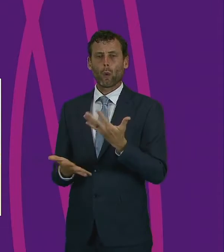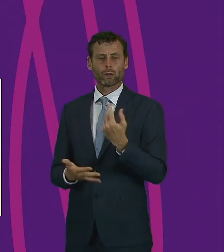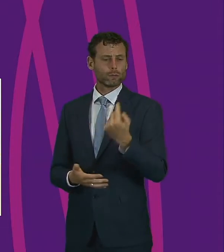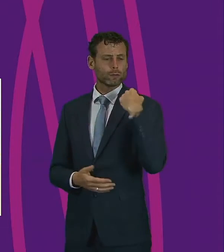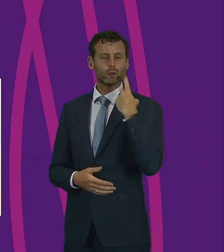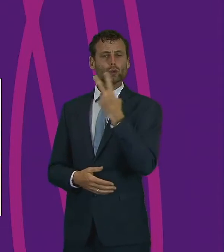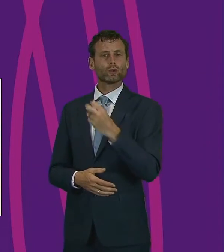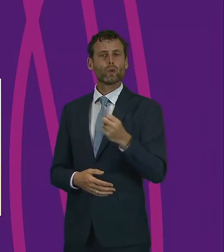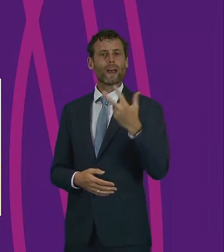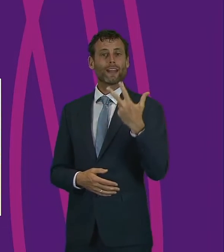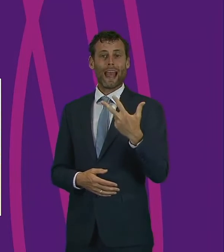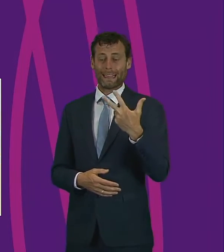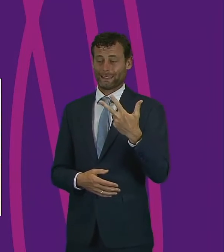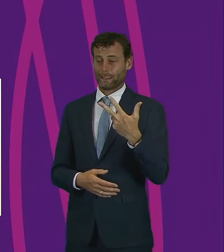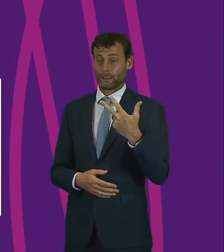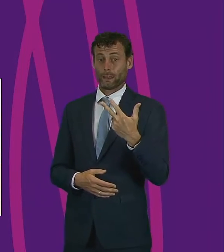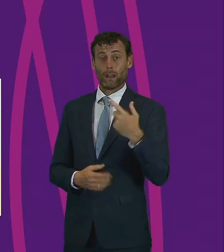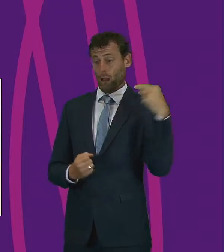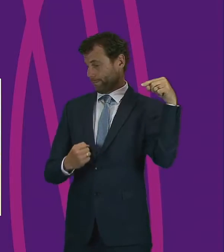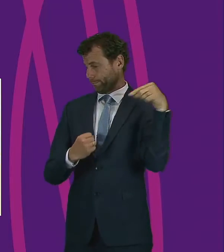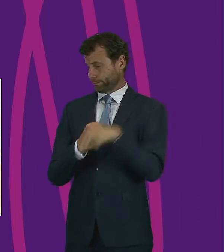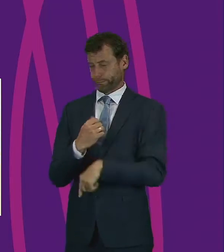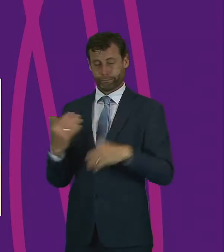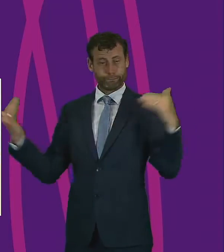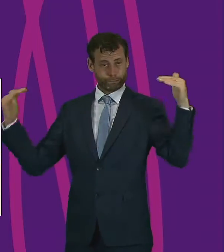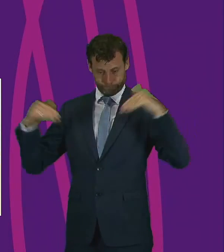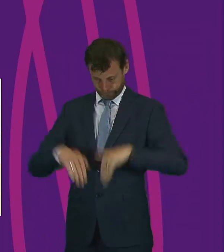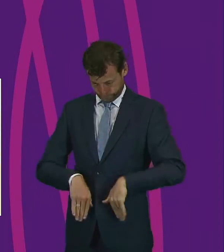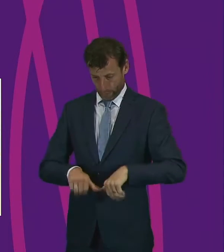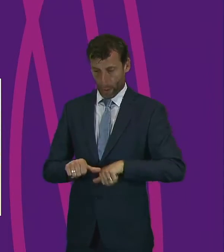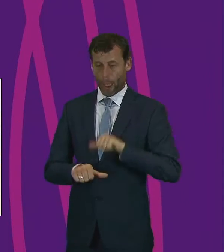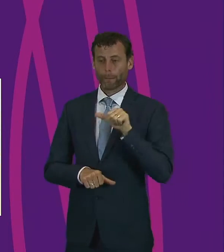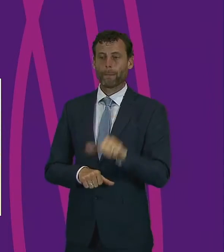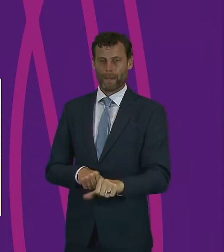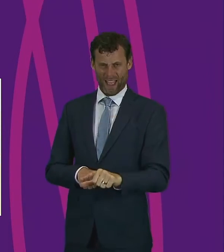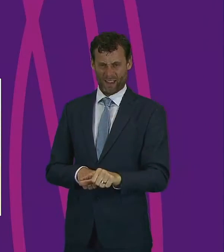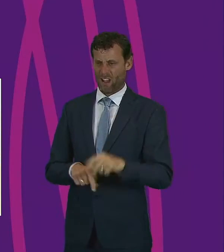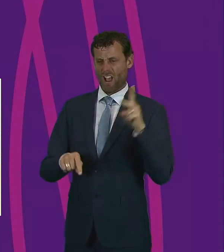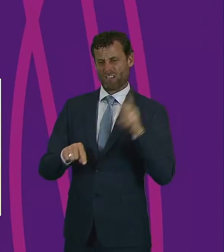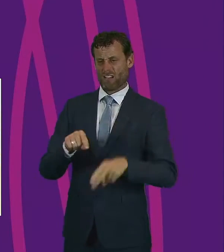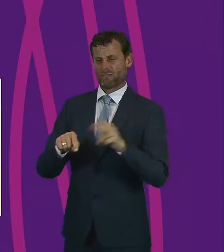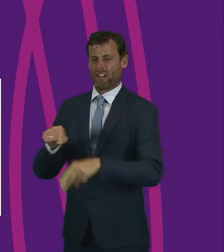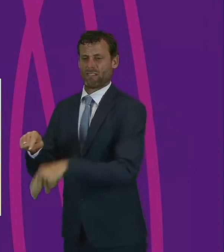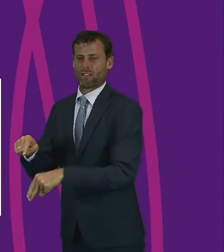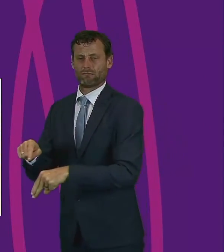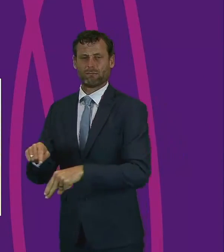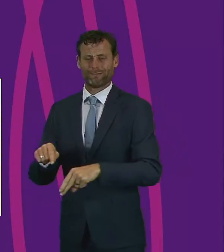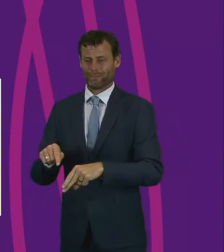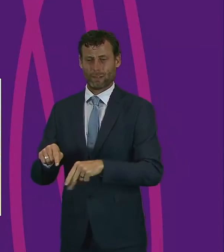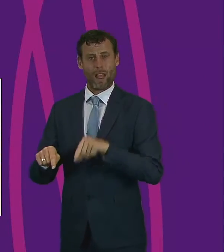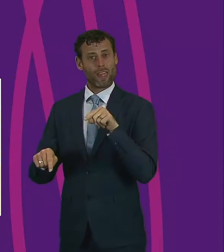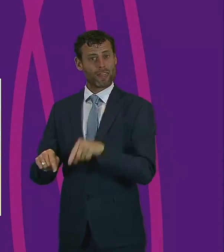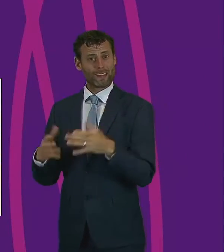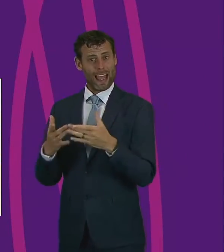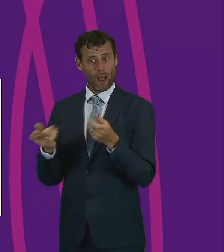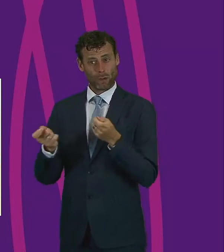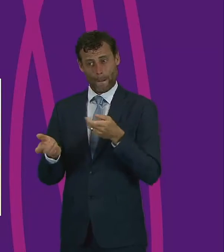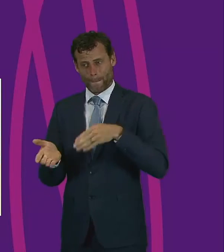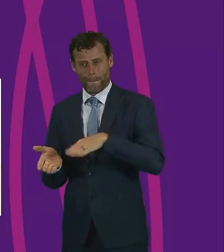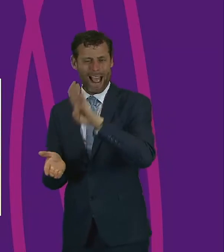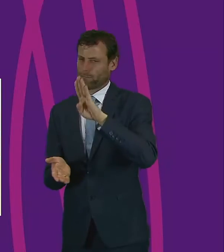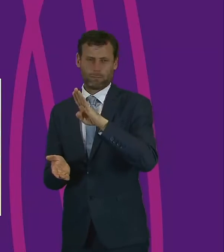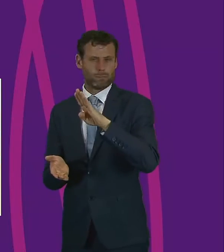2008. We cannot have an austerity-led response. We have to have a level of stimulus that matches the challenge